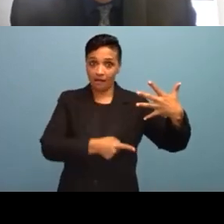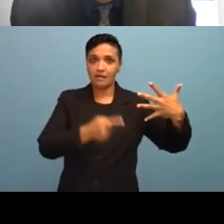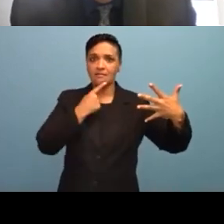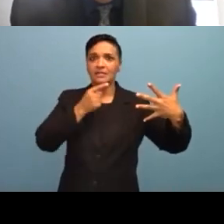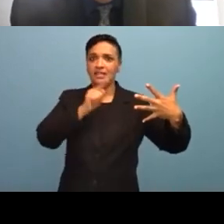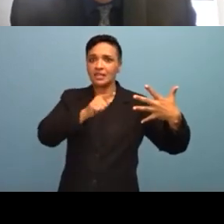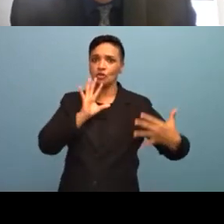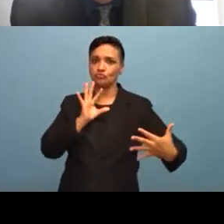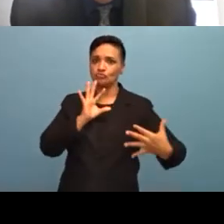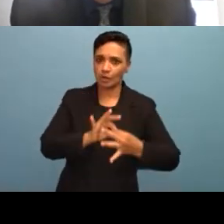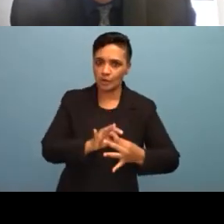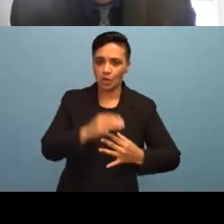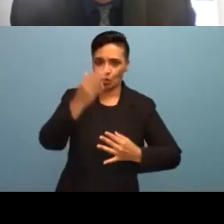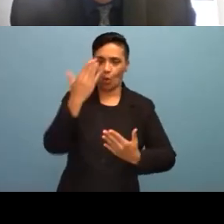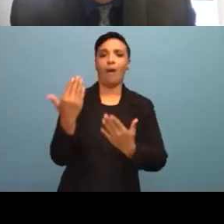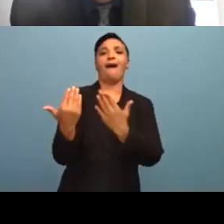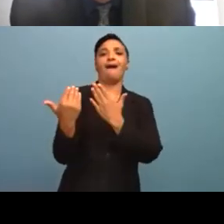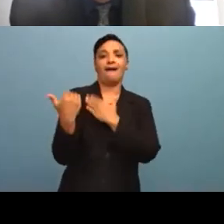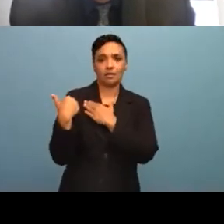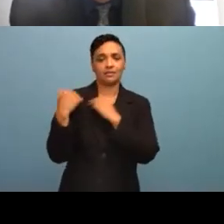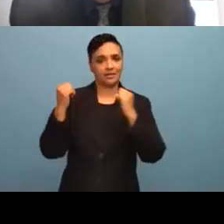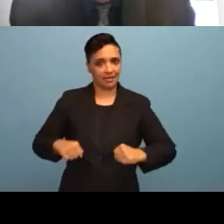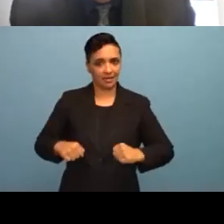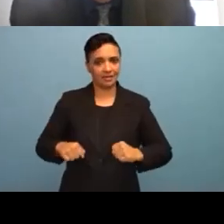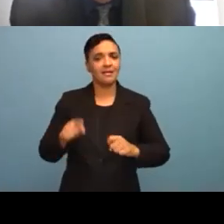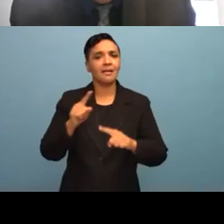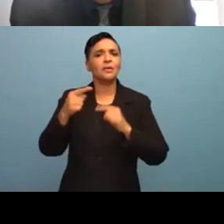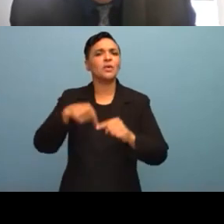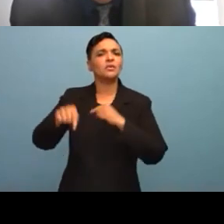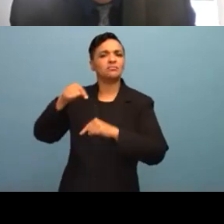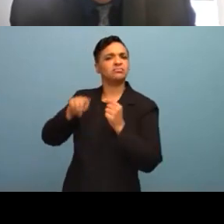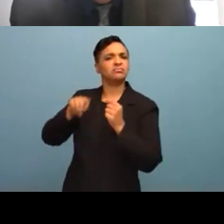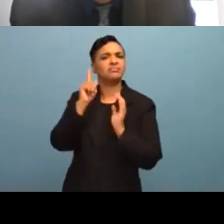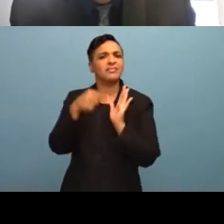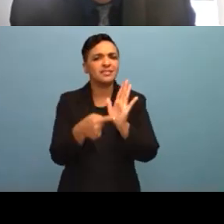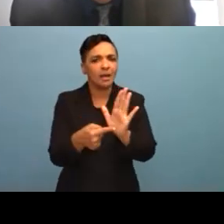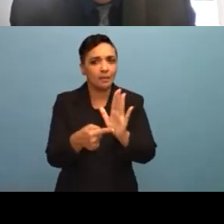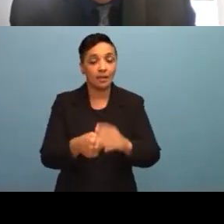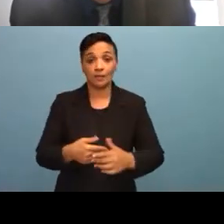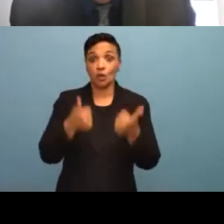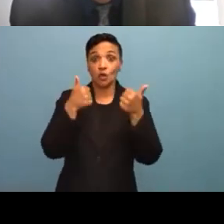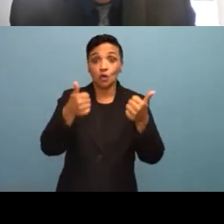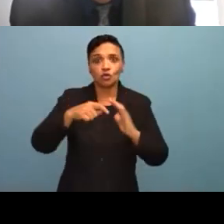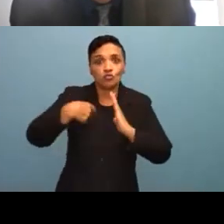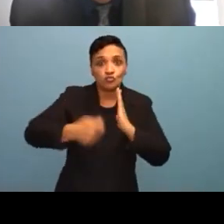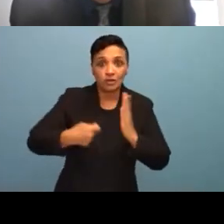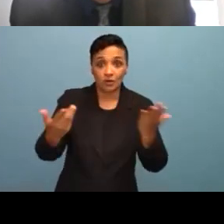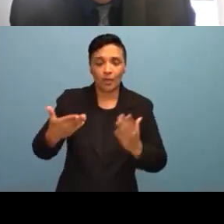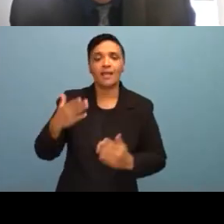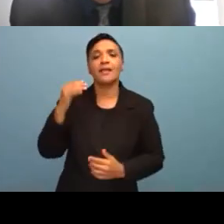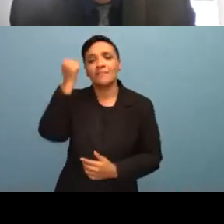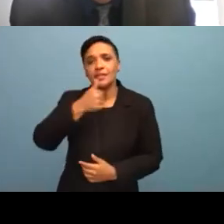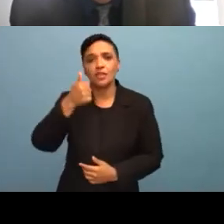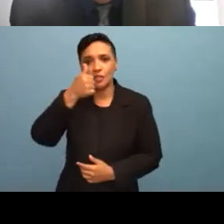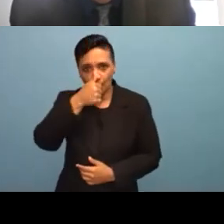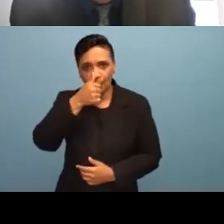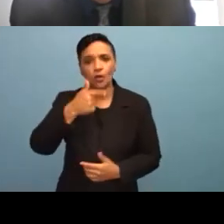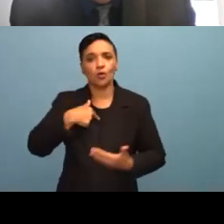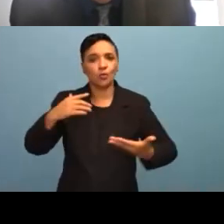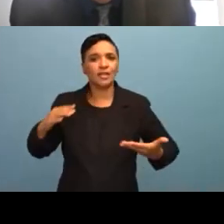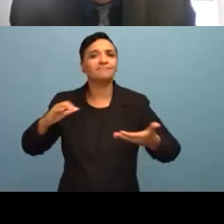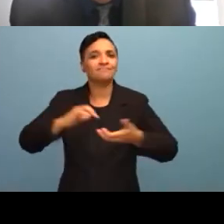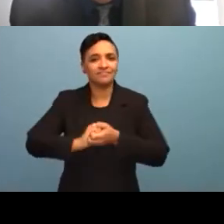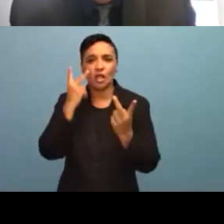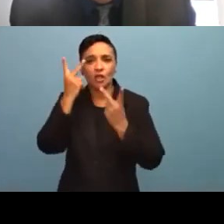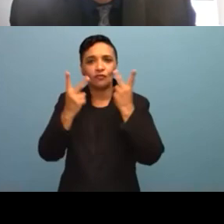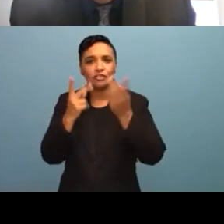holding accountability. But just to go back to the example, we have a really great project in Ethiopia that we're partnering with Vision Aid Overseas, which is a